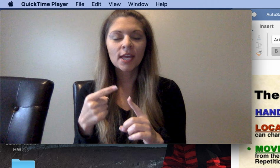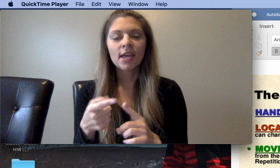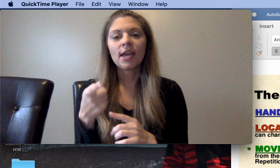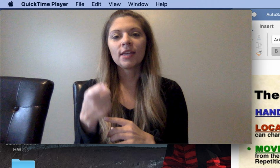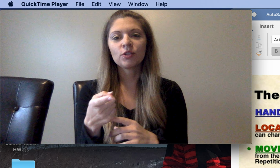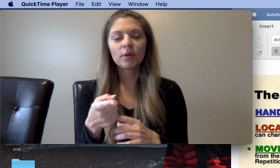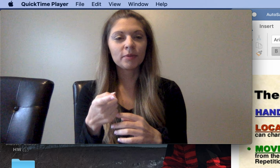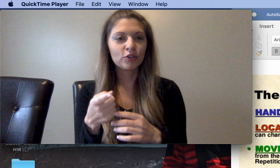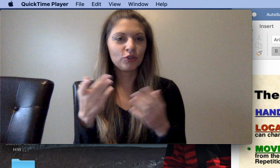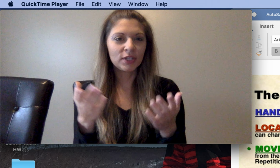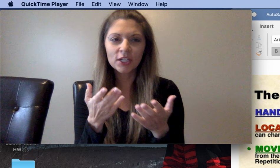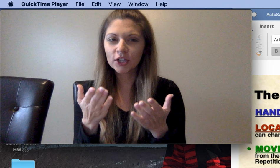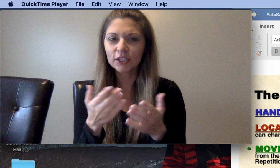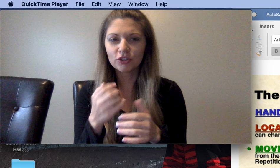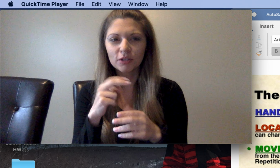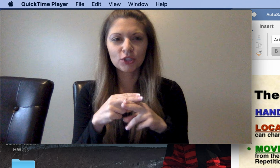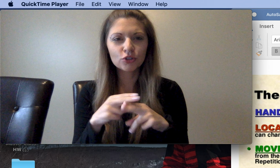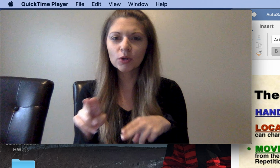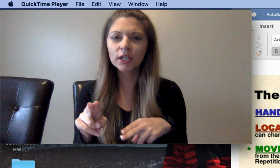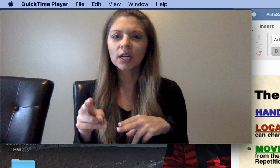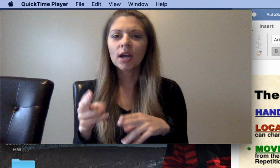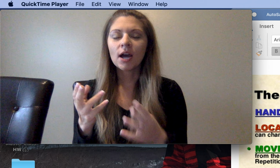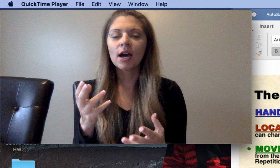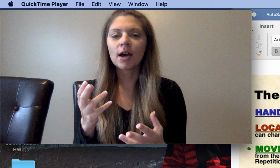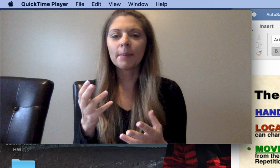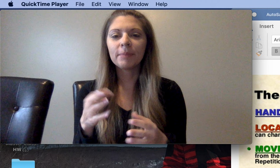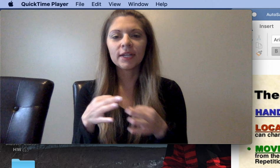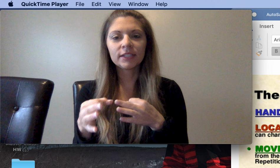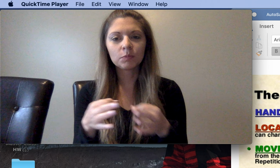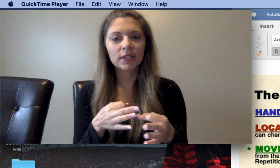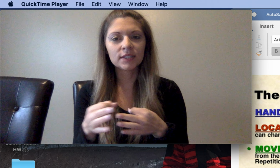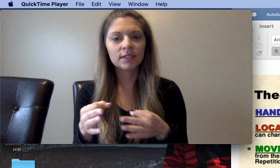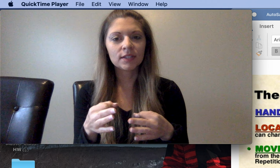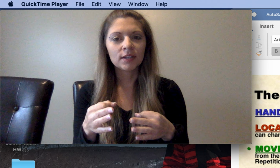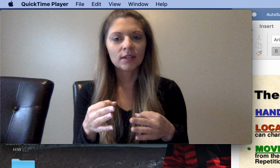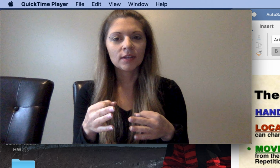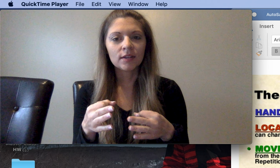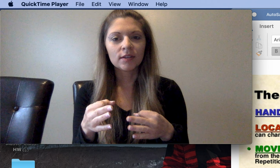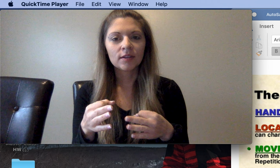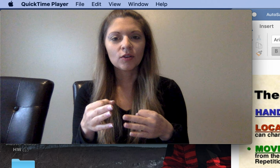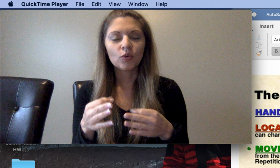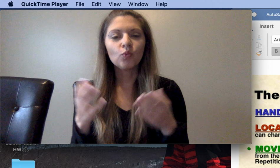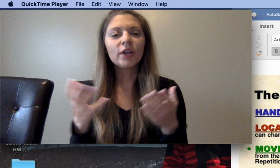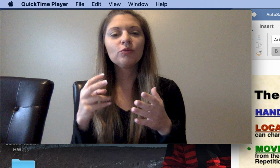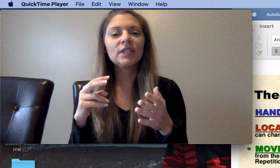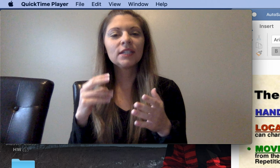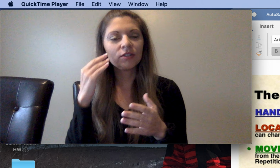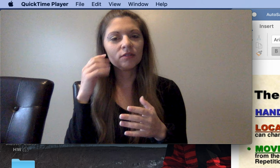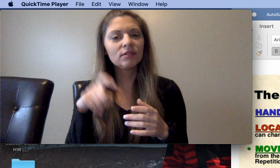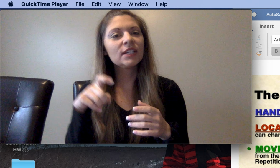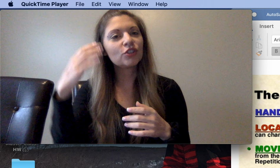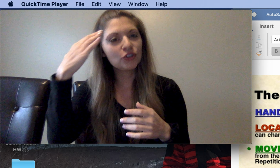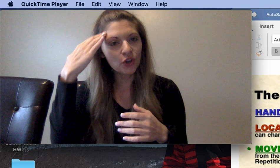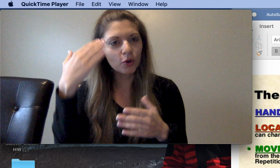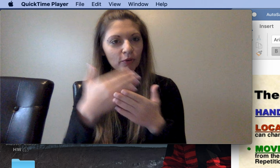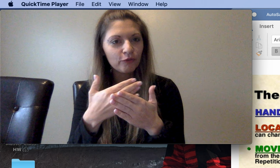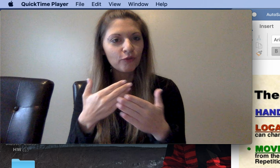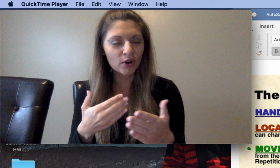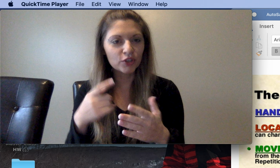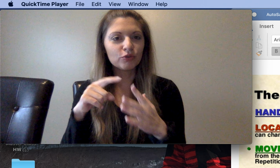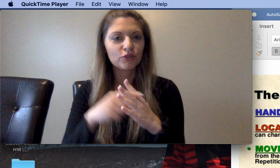point. And that's what I'm going to do here. It's just going to be short, but explains what you need to